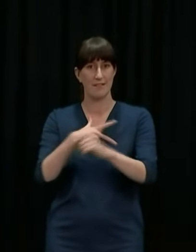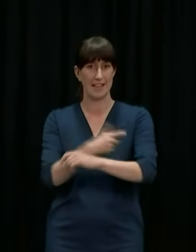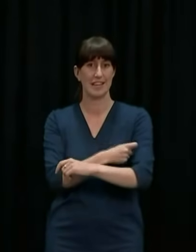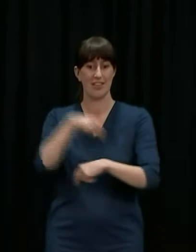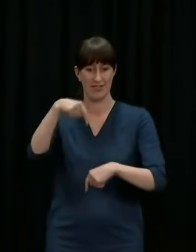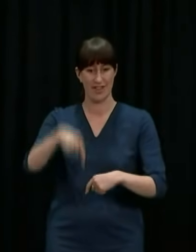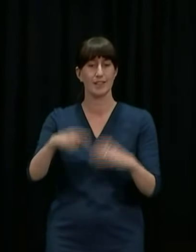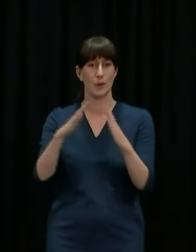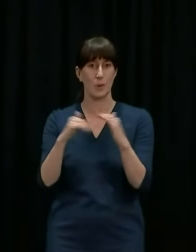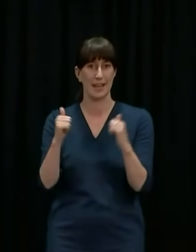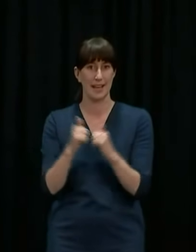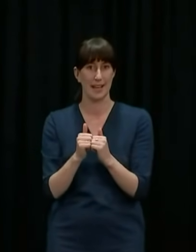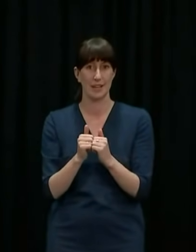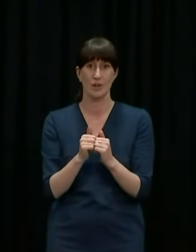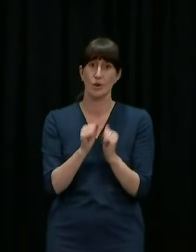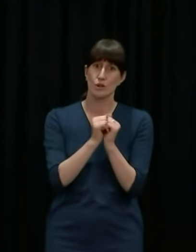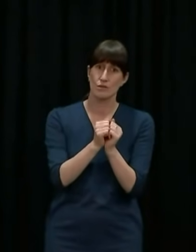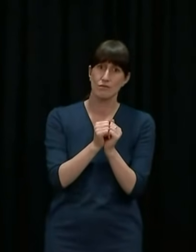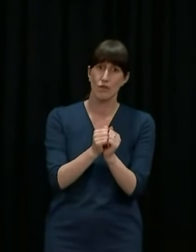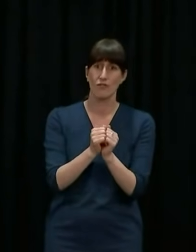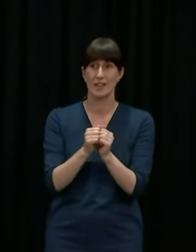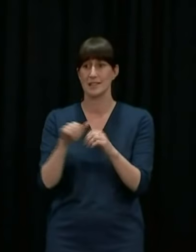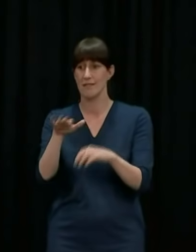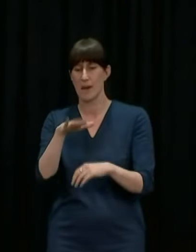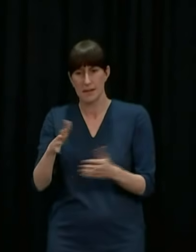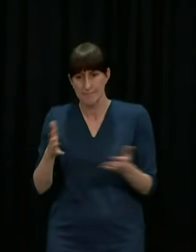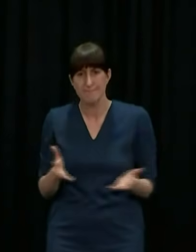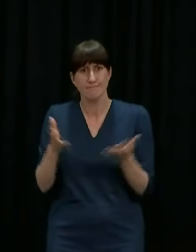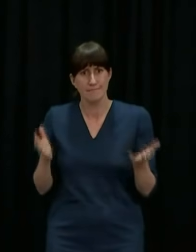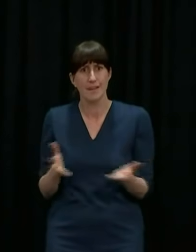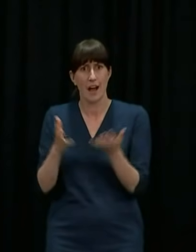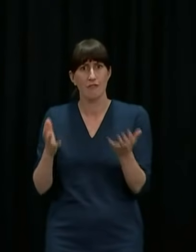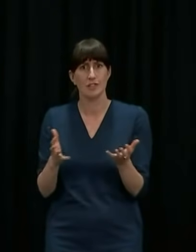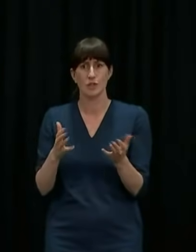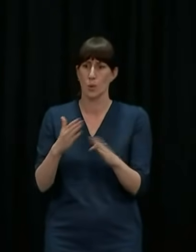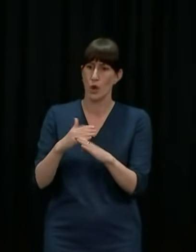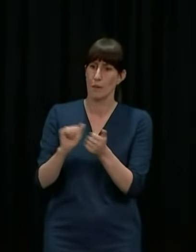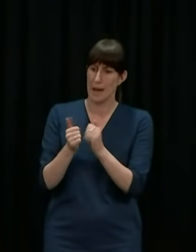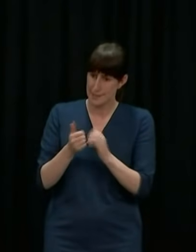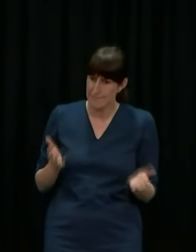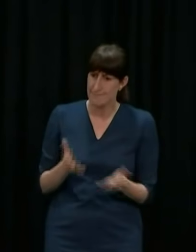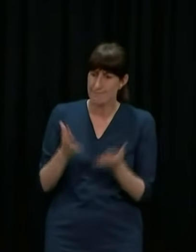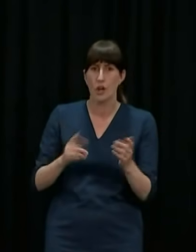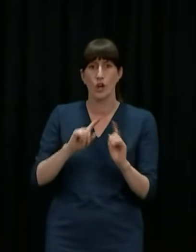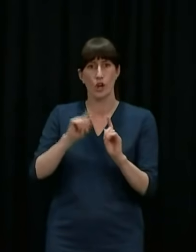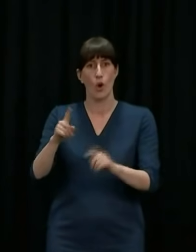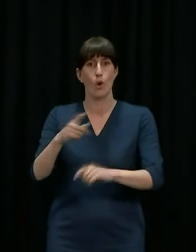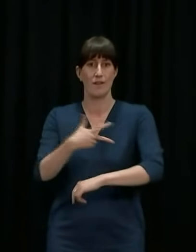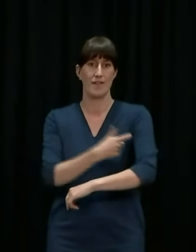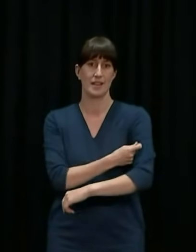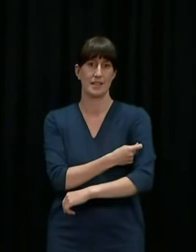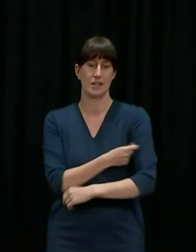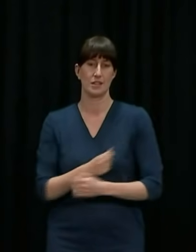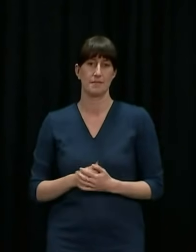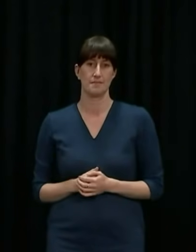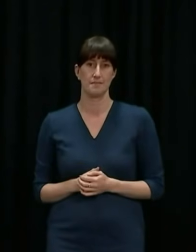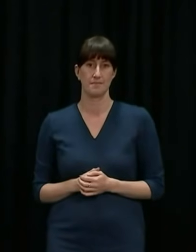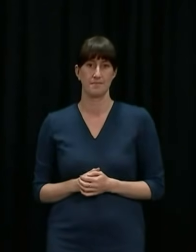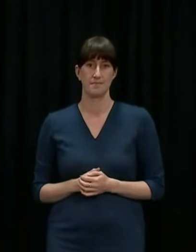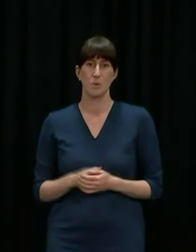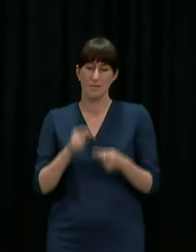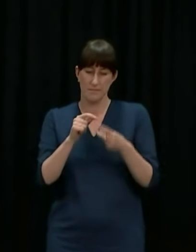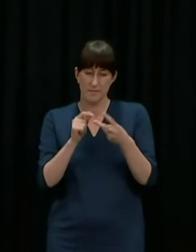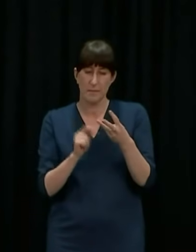please talk to your friends, your family, your workmates, and help them to get vaccinated. I want to run through a few more